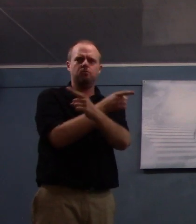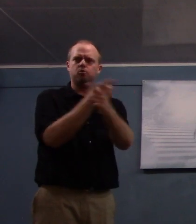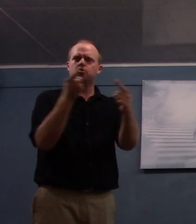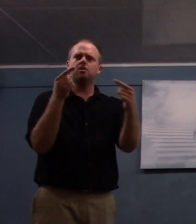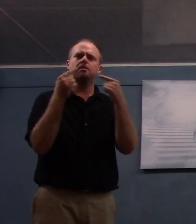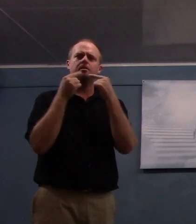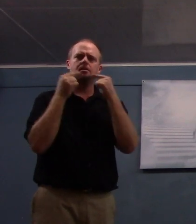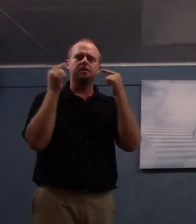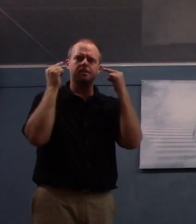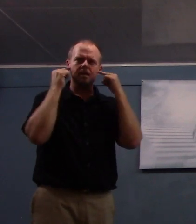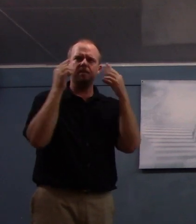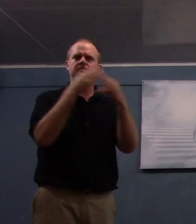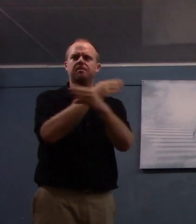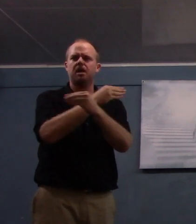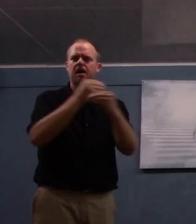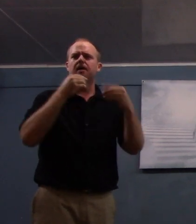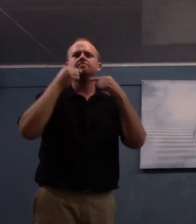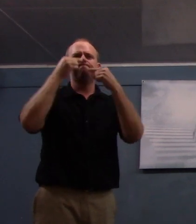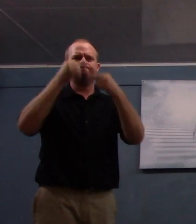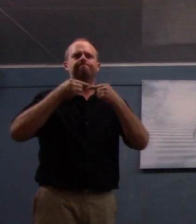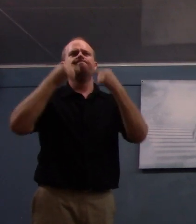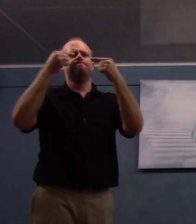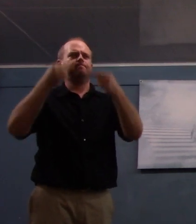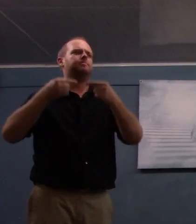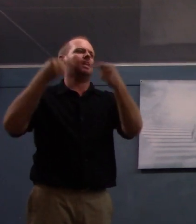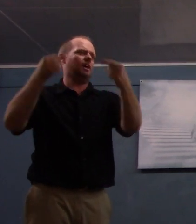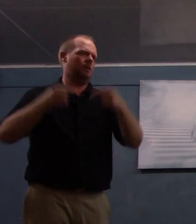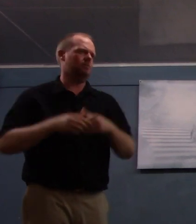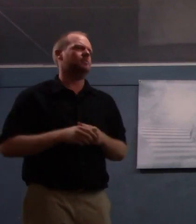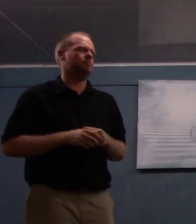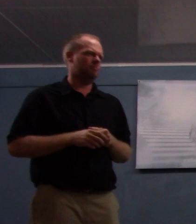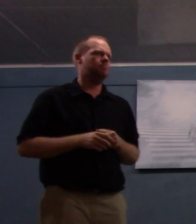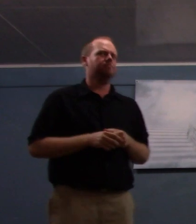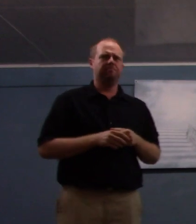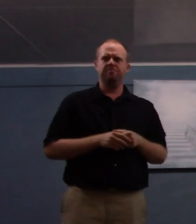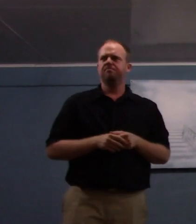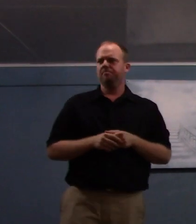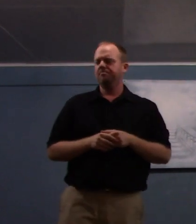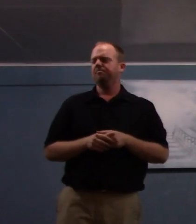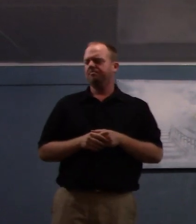Jesus loves you. He loves the deaf and the hearing people.